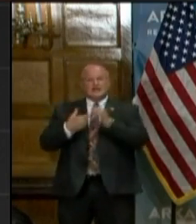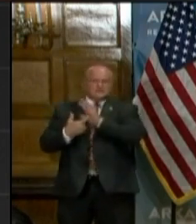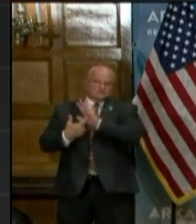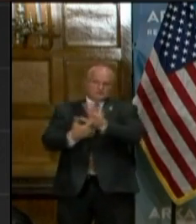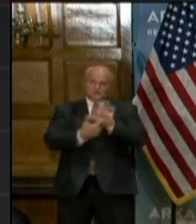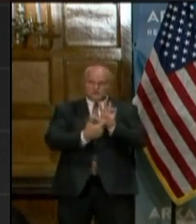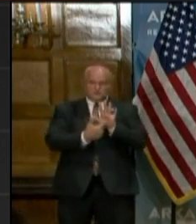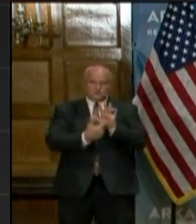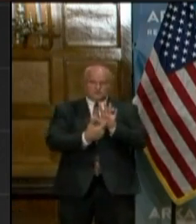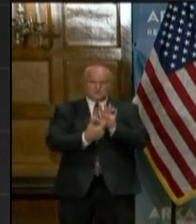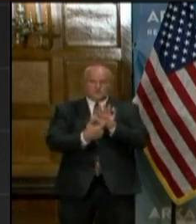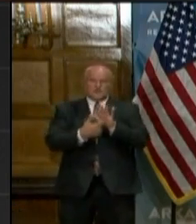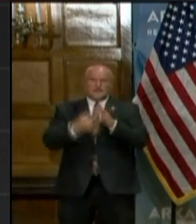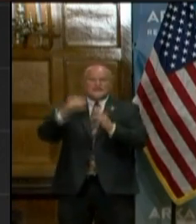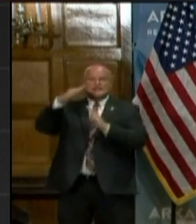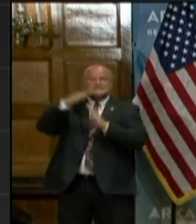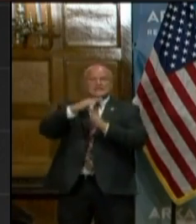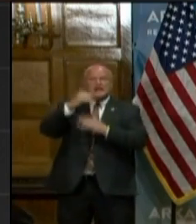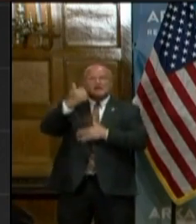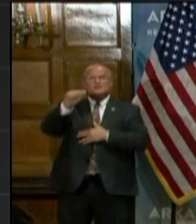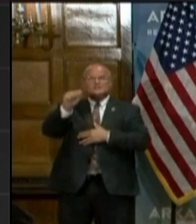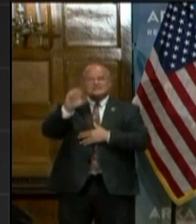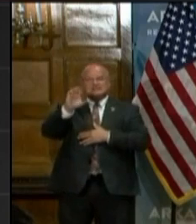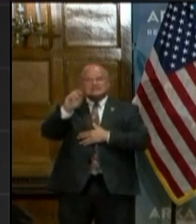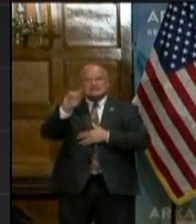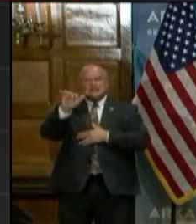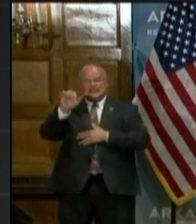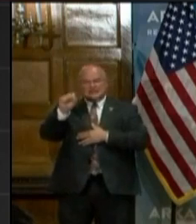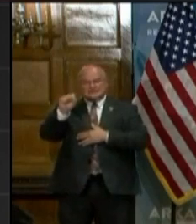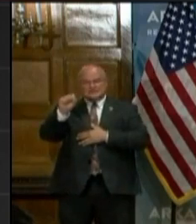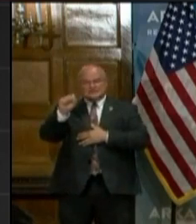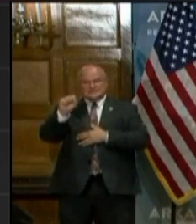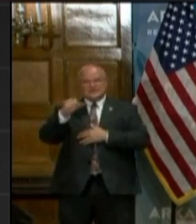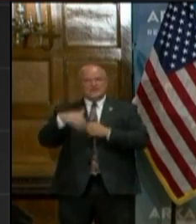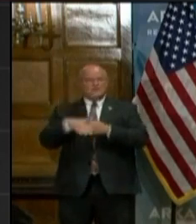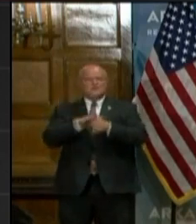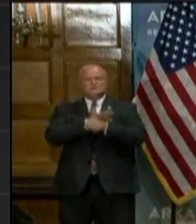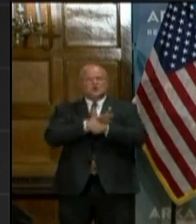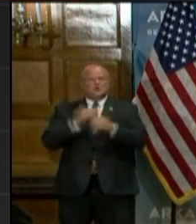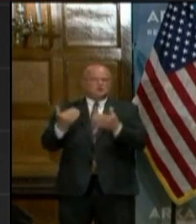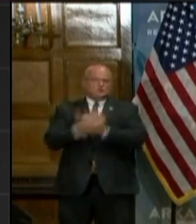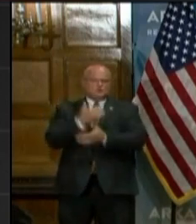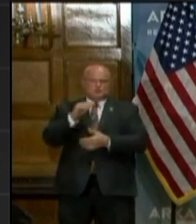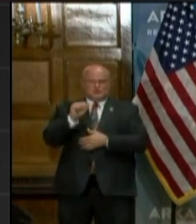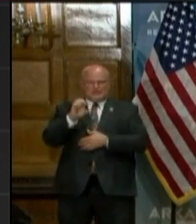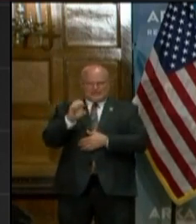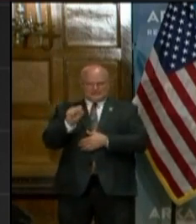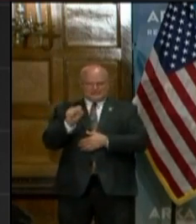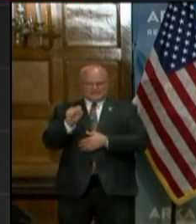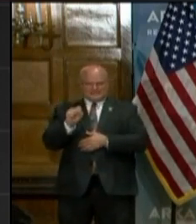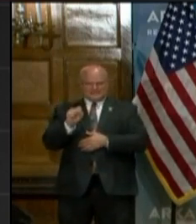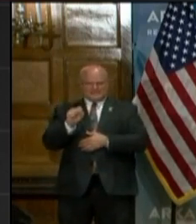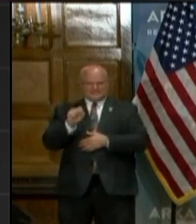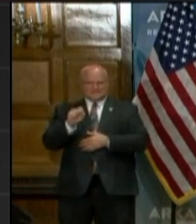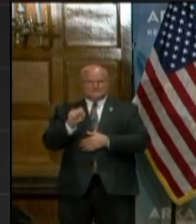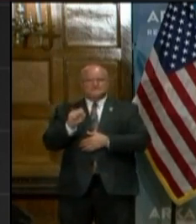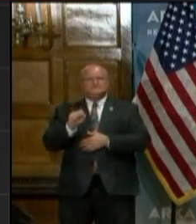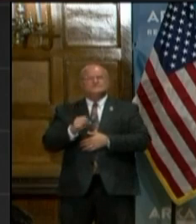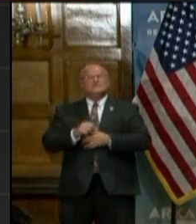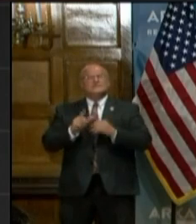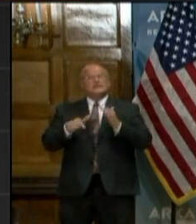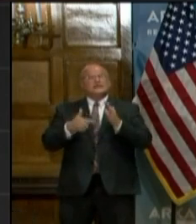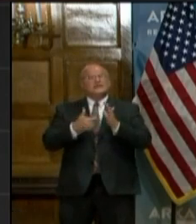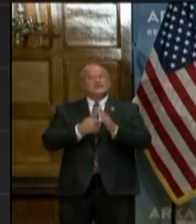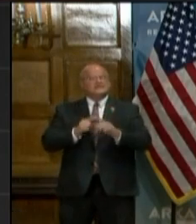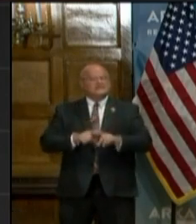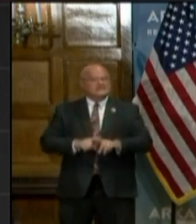showed you the top 10 counties by total new cases per day. This